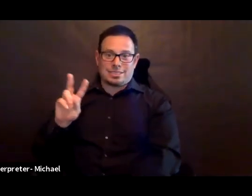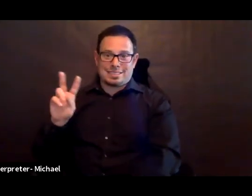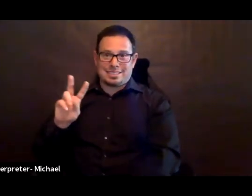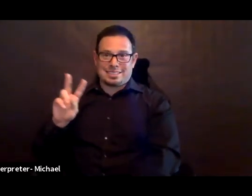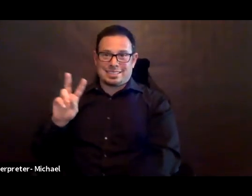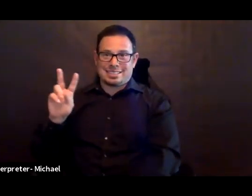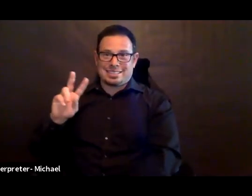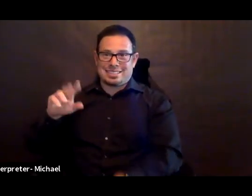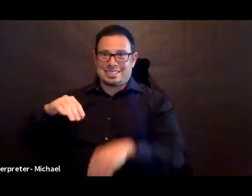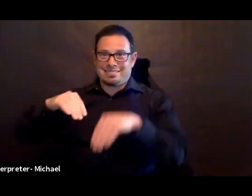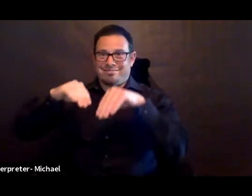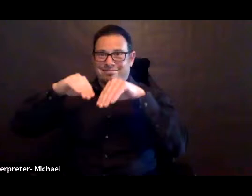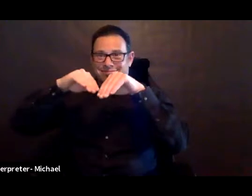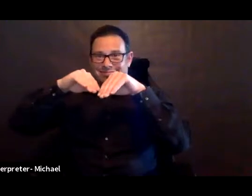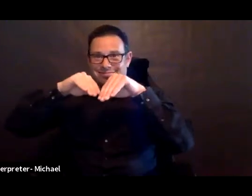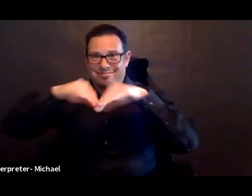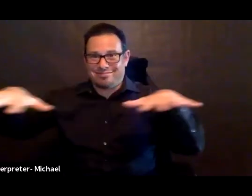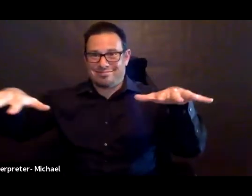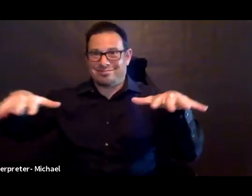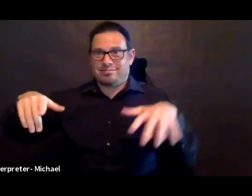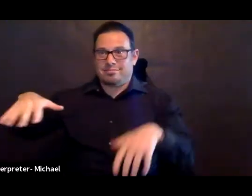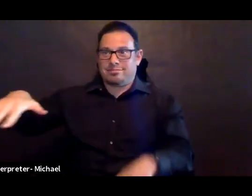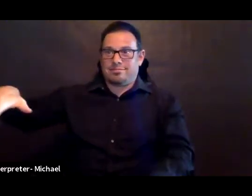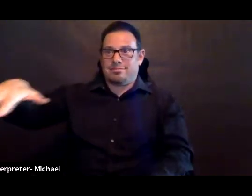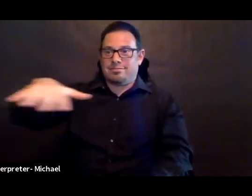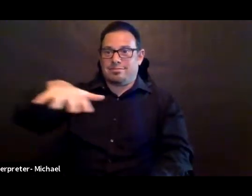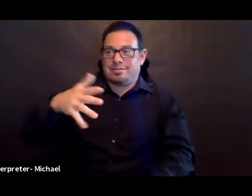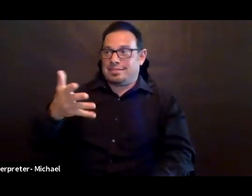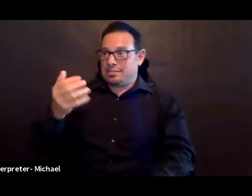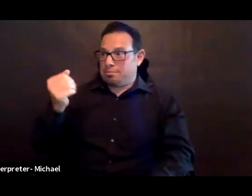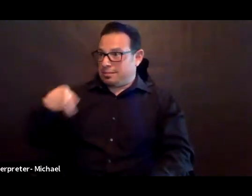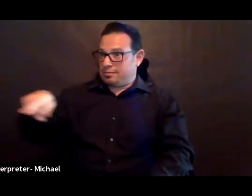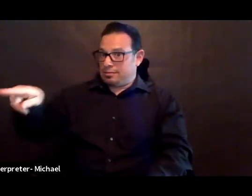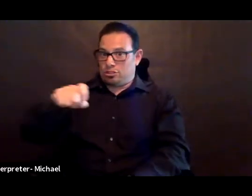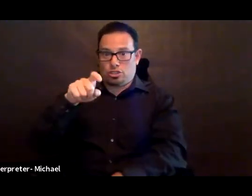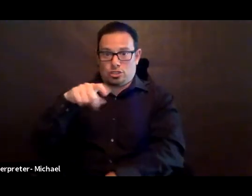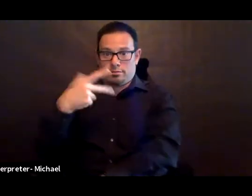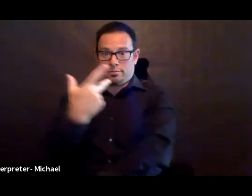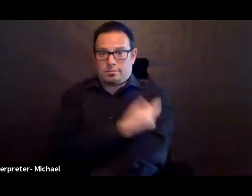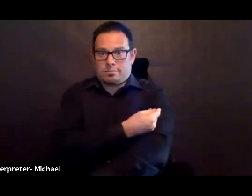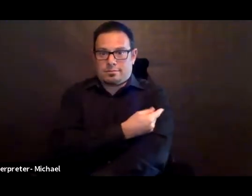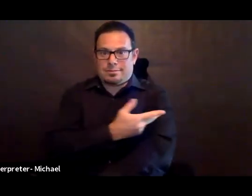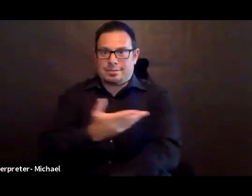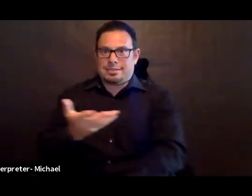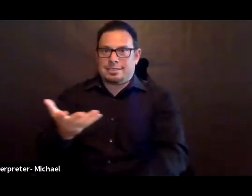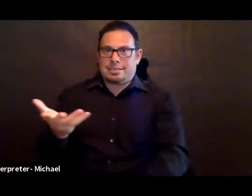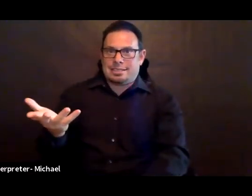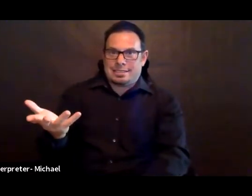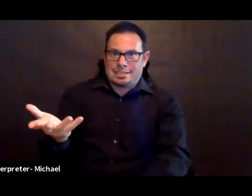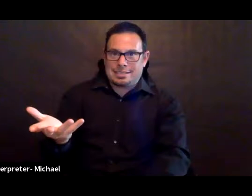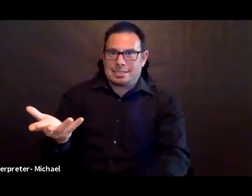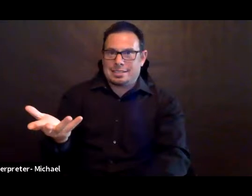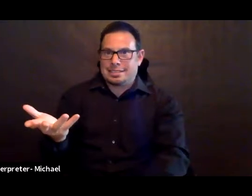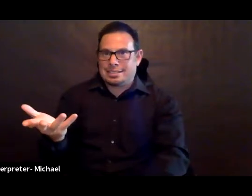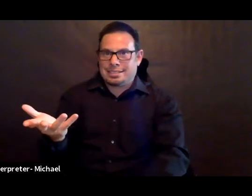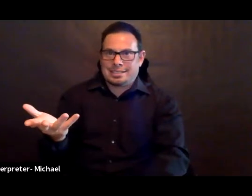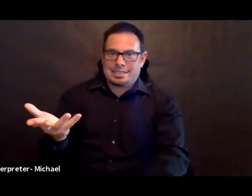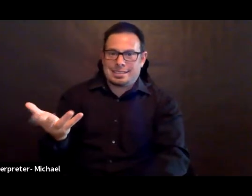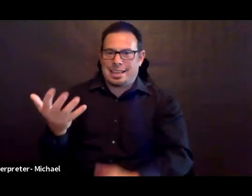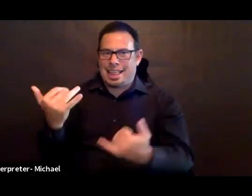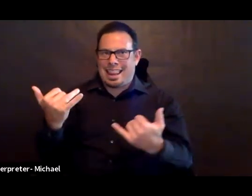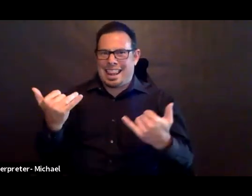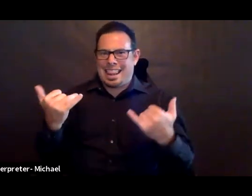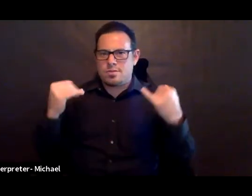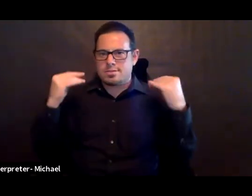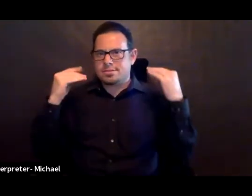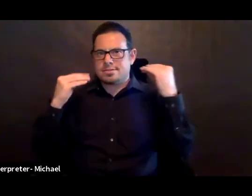healthcare providers or trusted others about getting the vaccine. Commissioner, may I just, as a follow-up, I'd